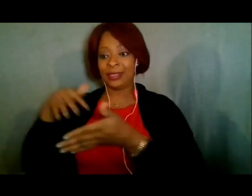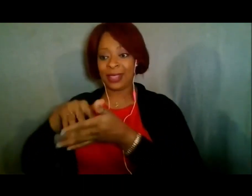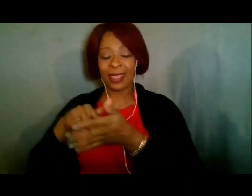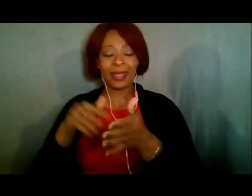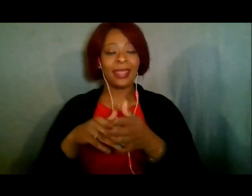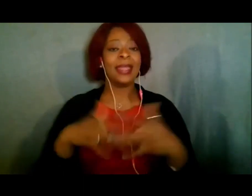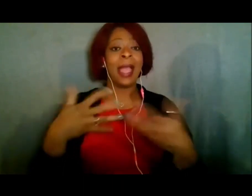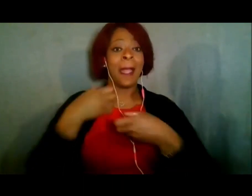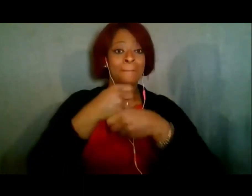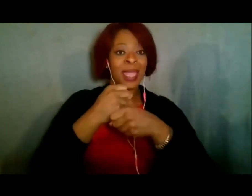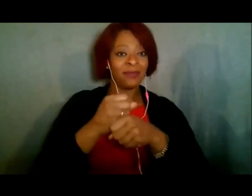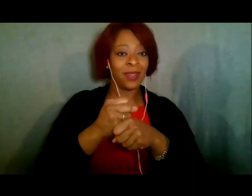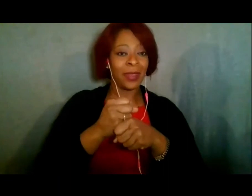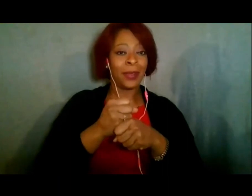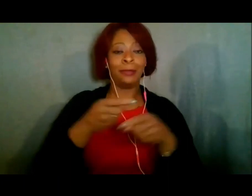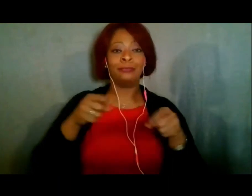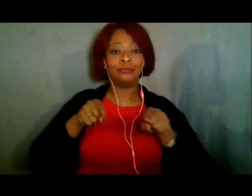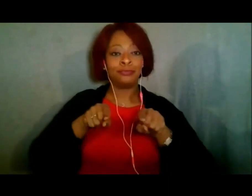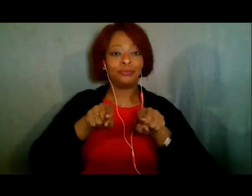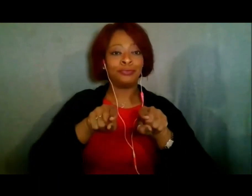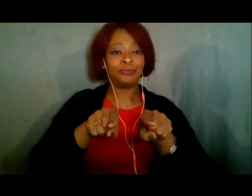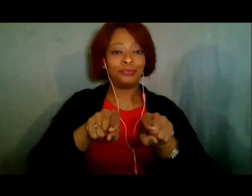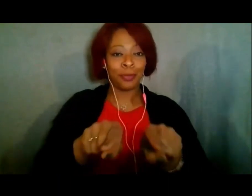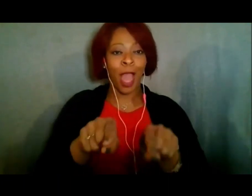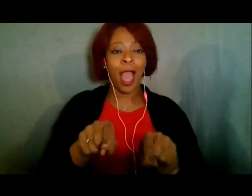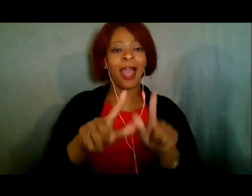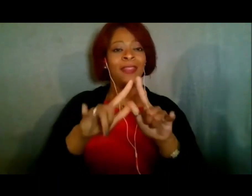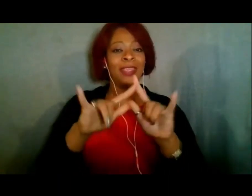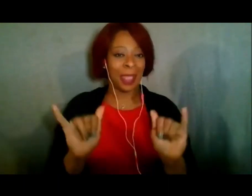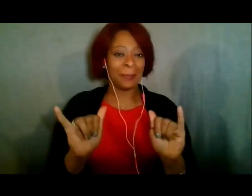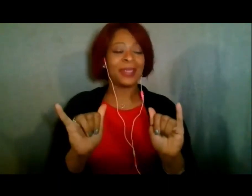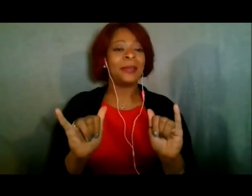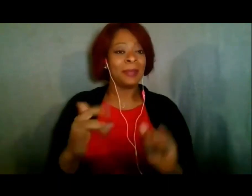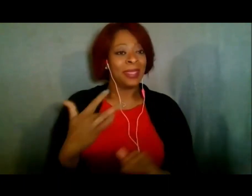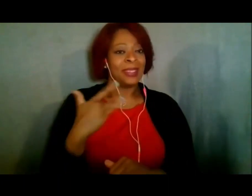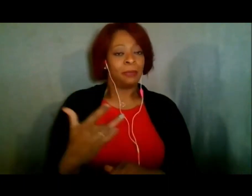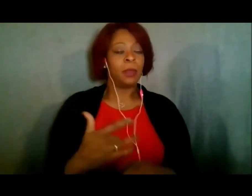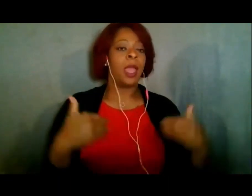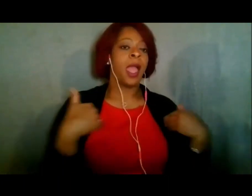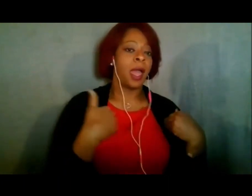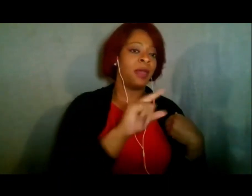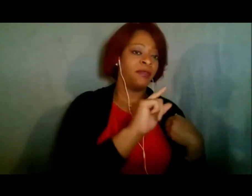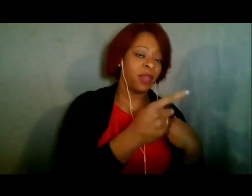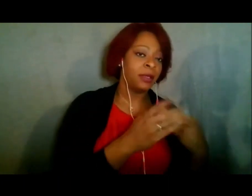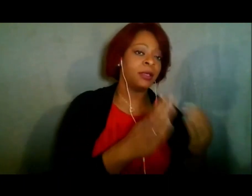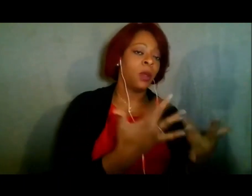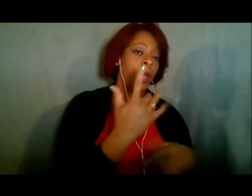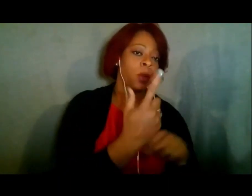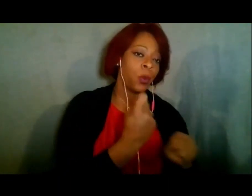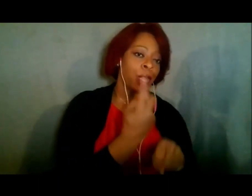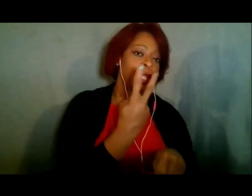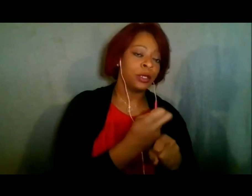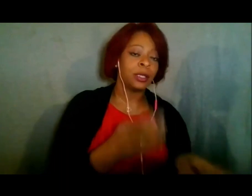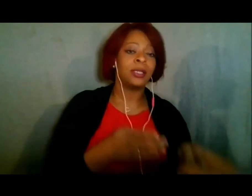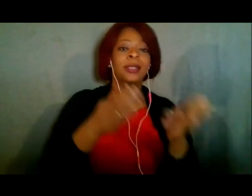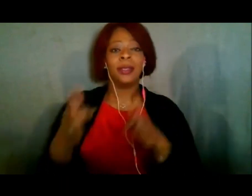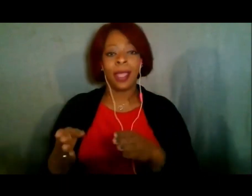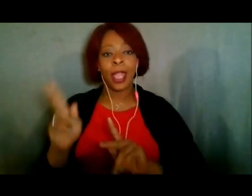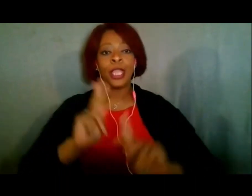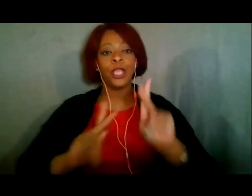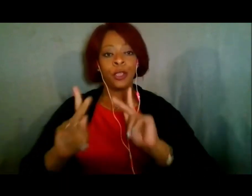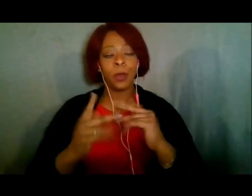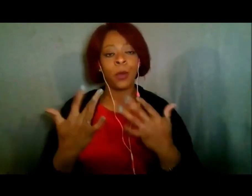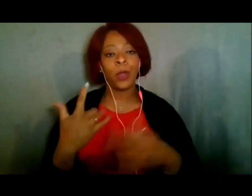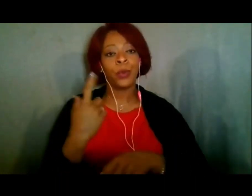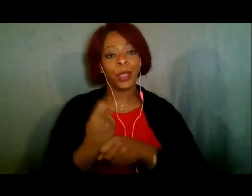the manufacturing all at the same time. Usually we do animals, we wait a year or two, then we do humans,